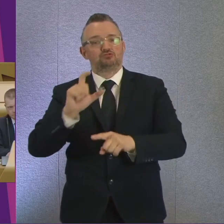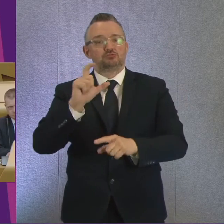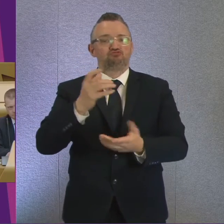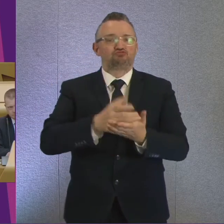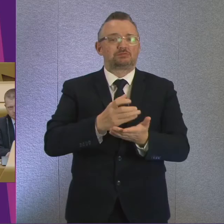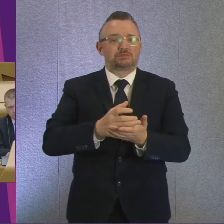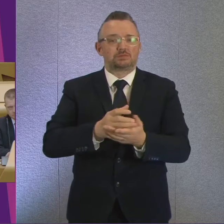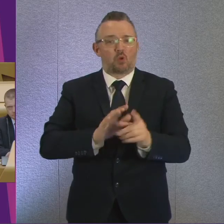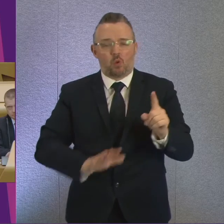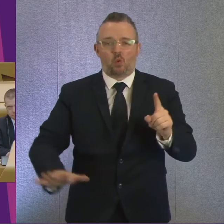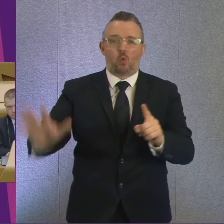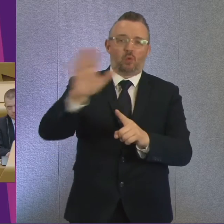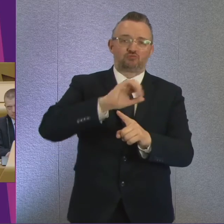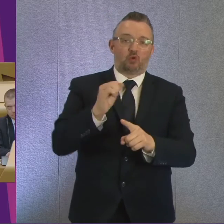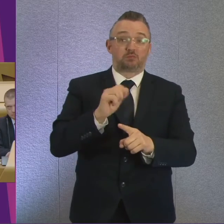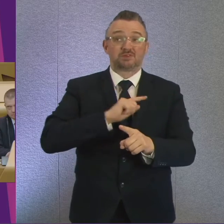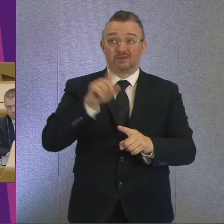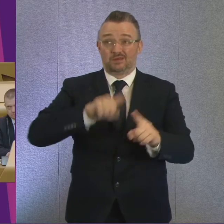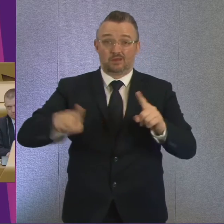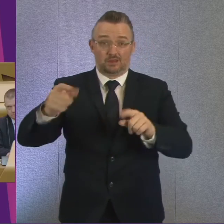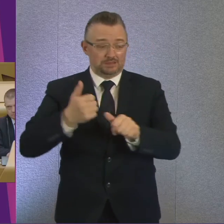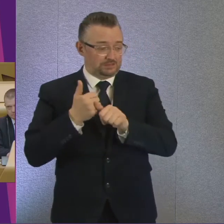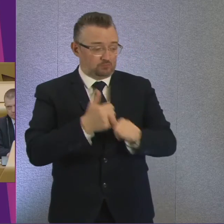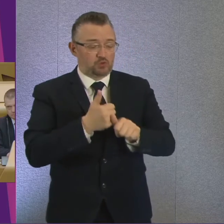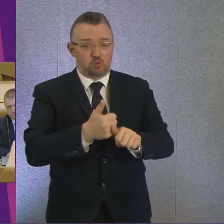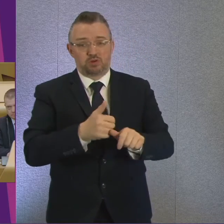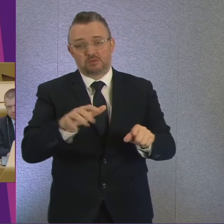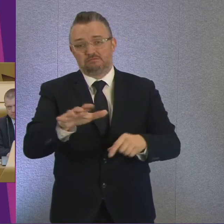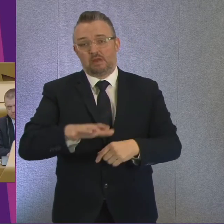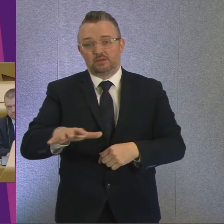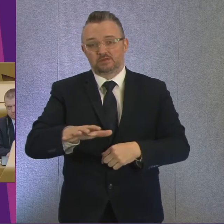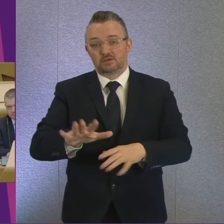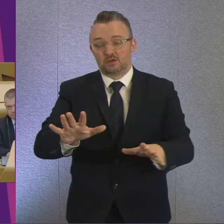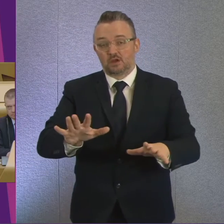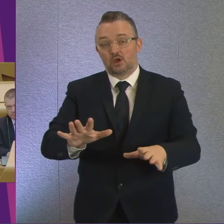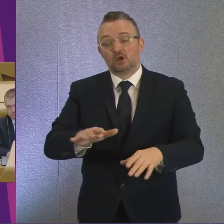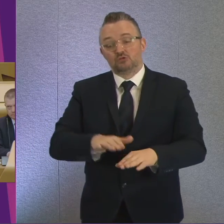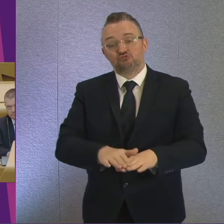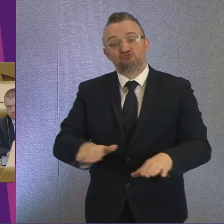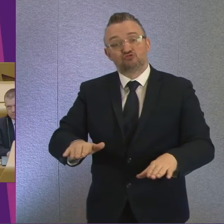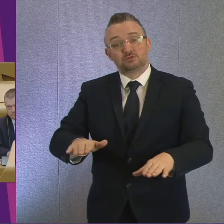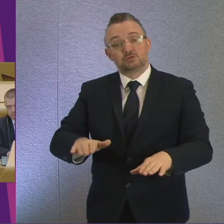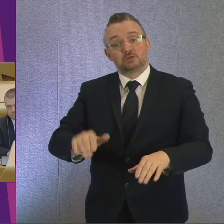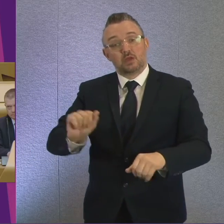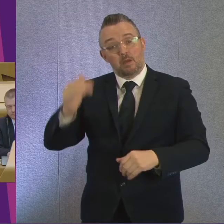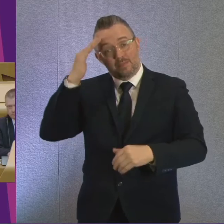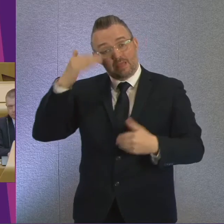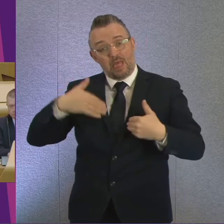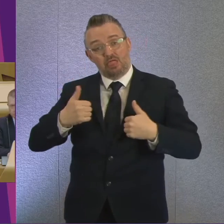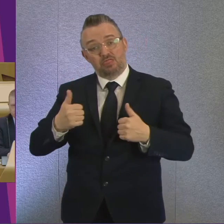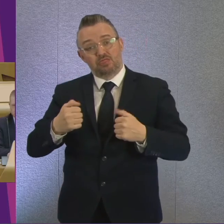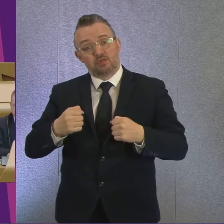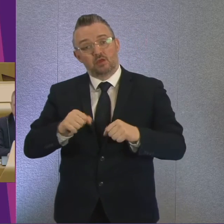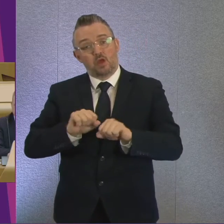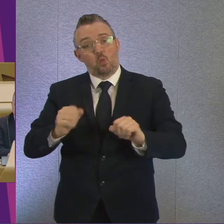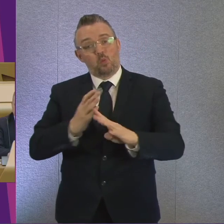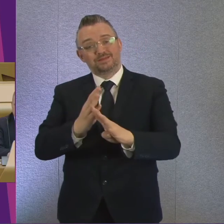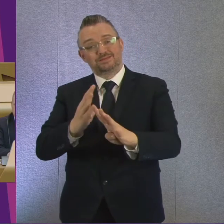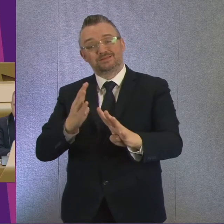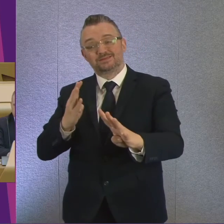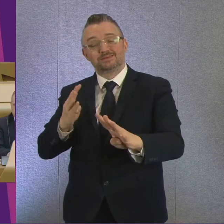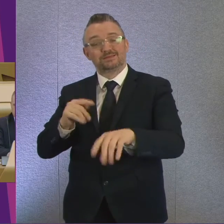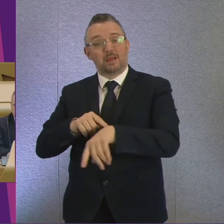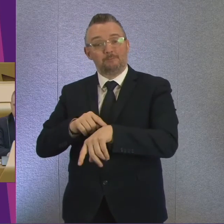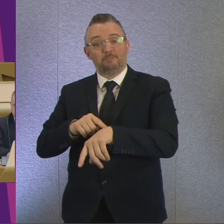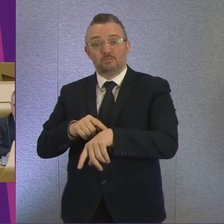helping to support many people and their families at this time? We know that children's mental health waiting times in Scotland have doubled over the last decade, so we must act